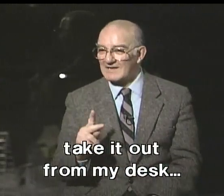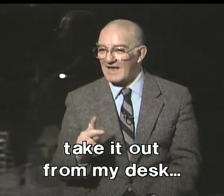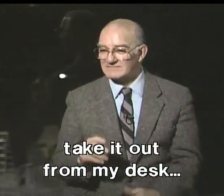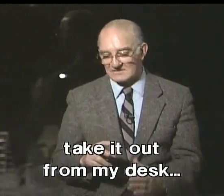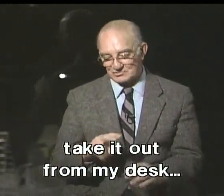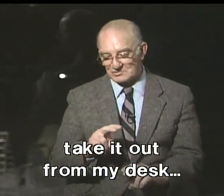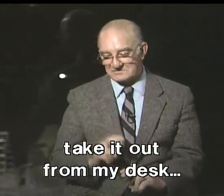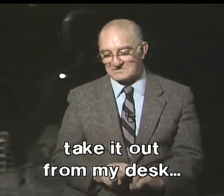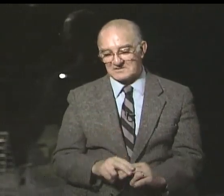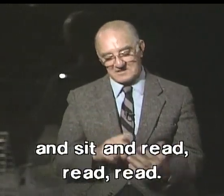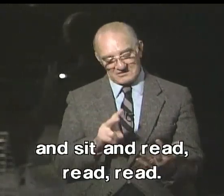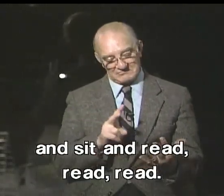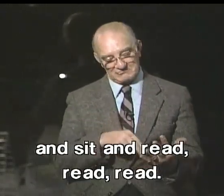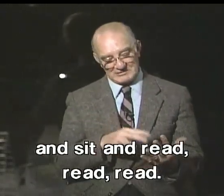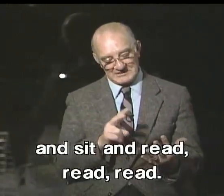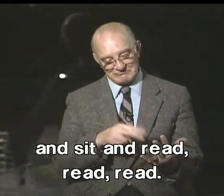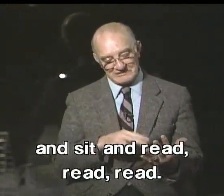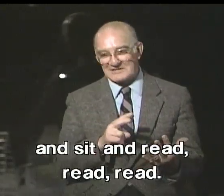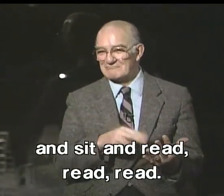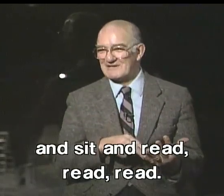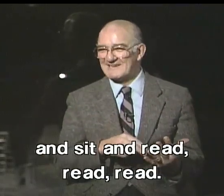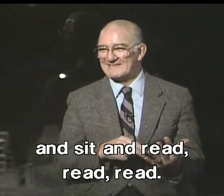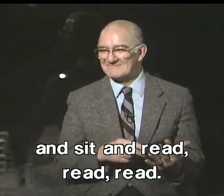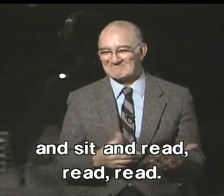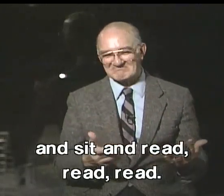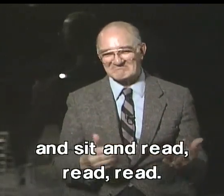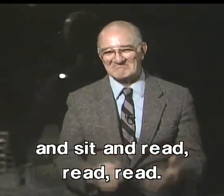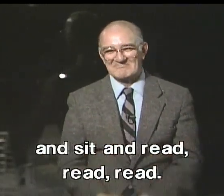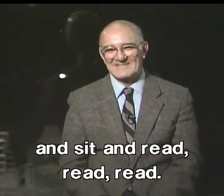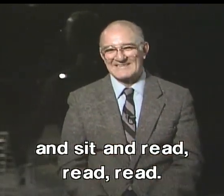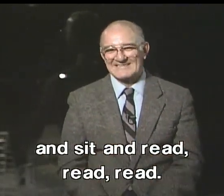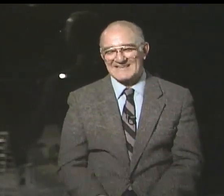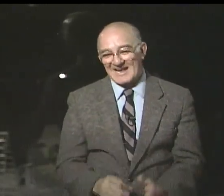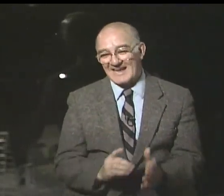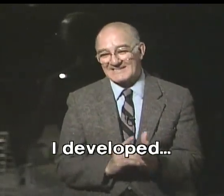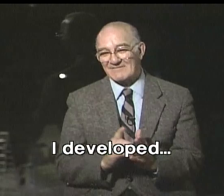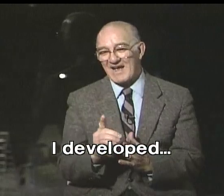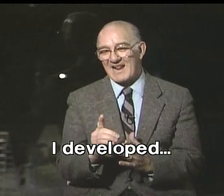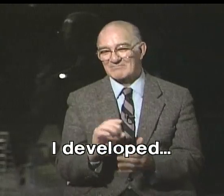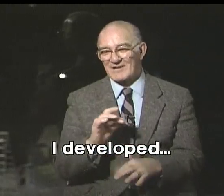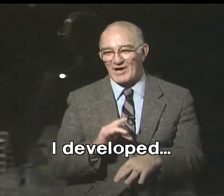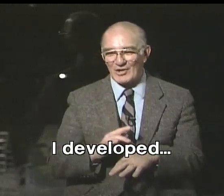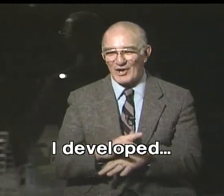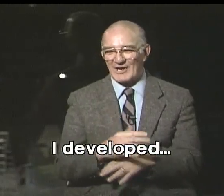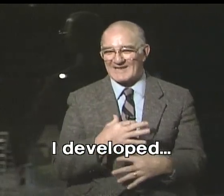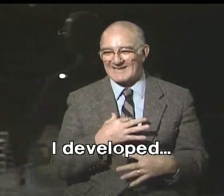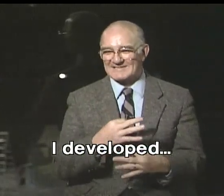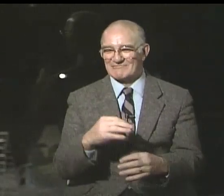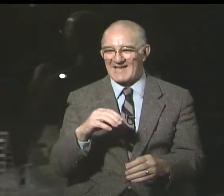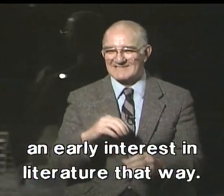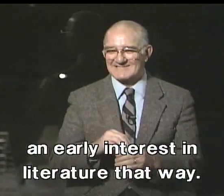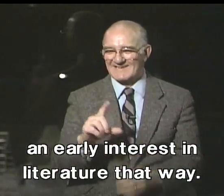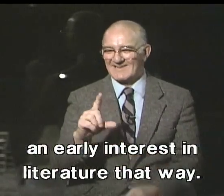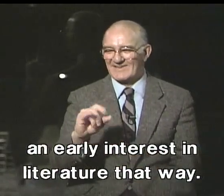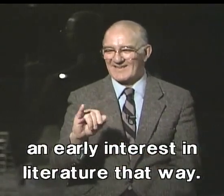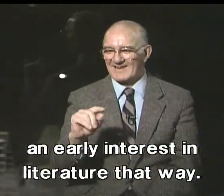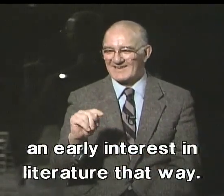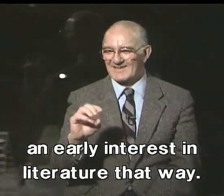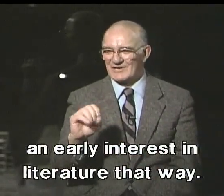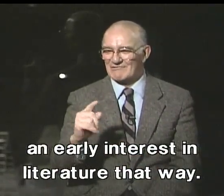desk and just sit and read, read, read. I developed an early interest in